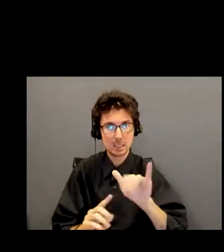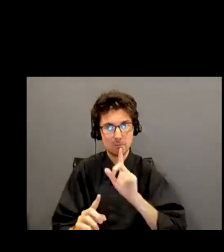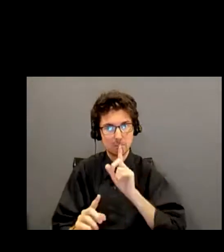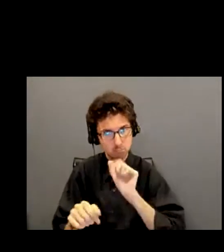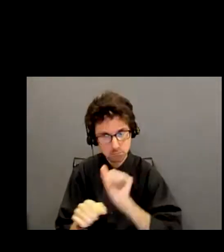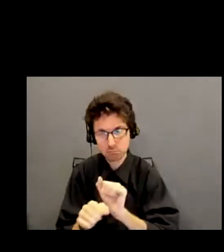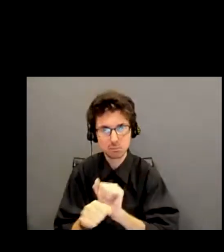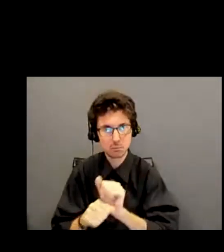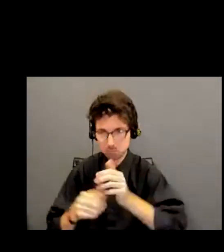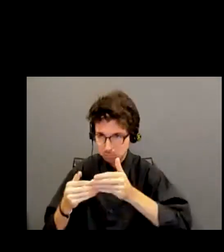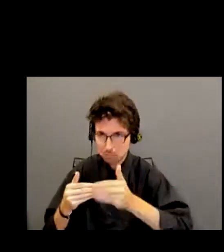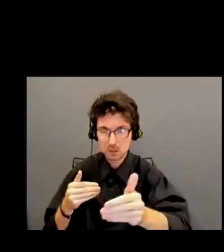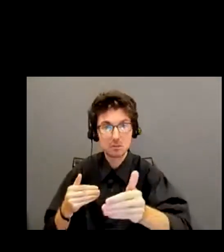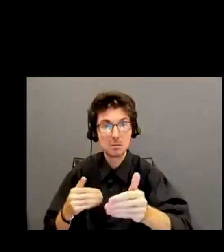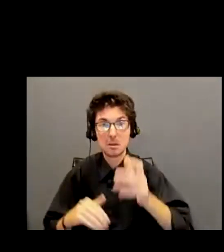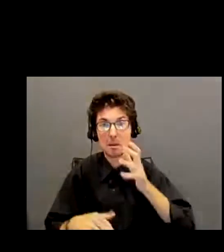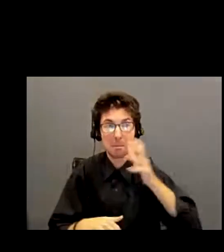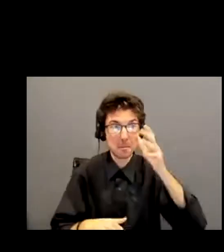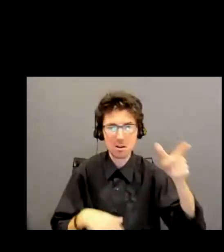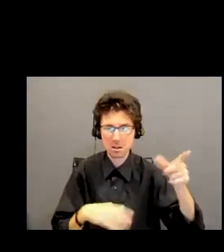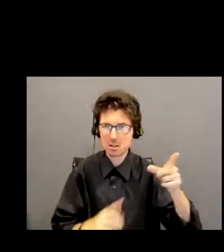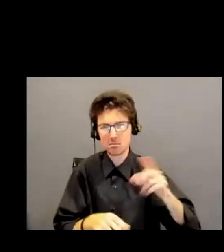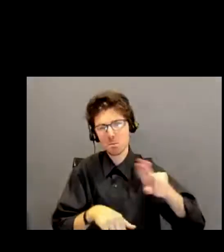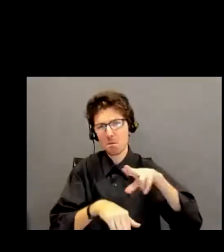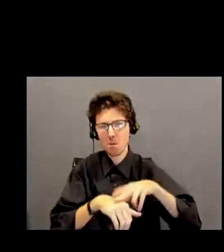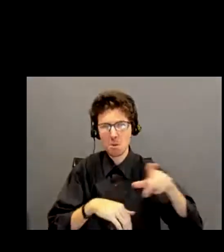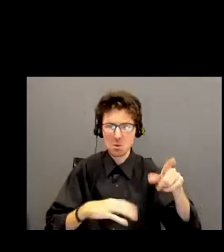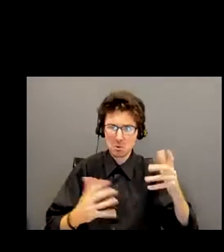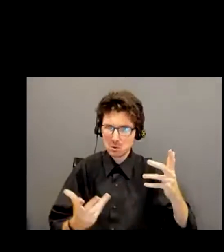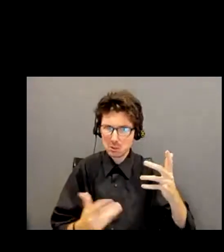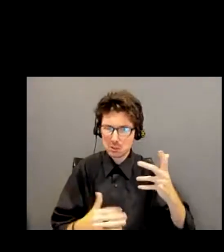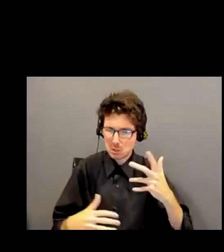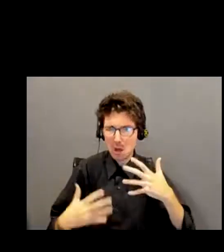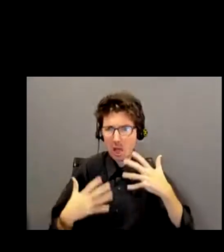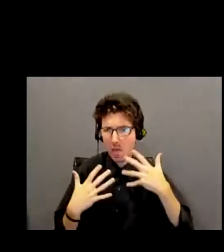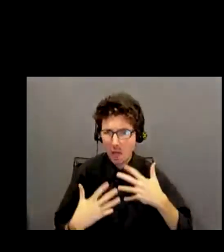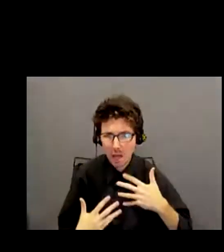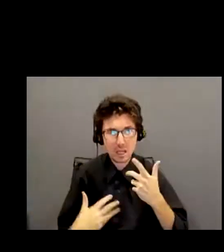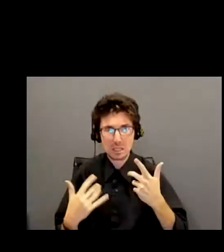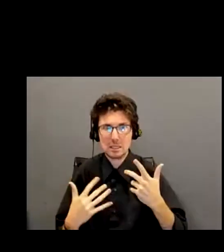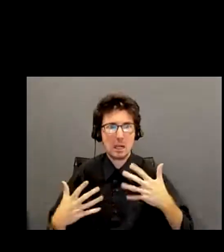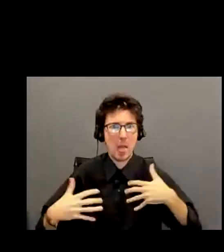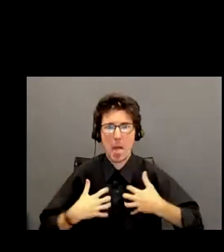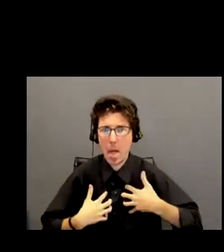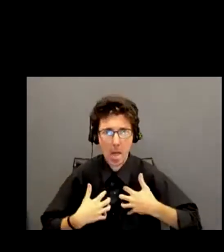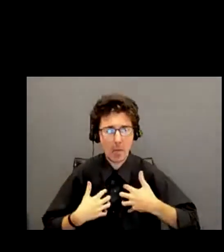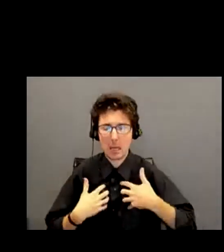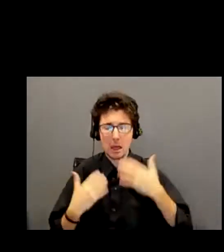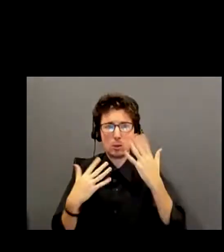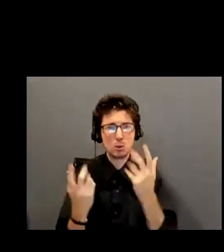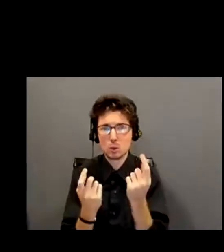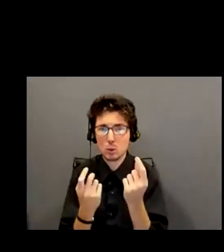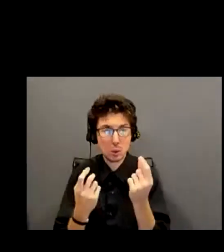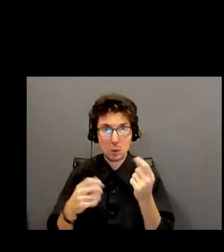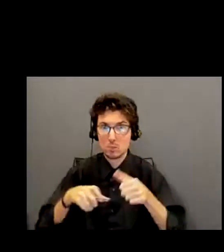through stages of grief when a child with disability is born. Sometimes they even experience